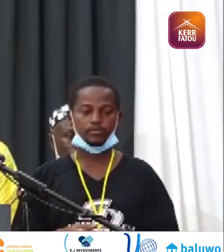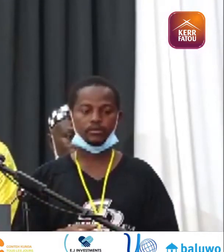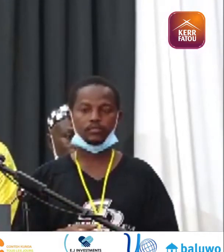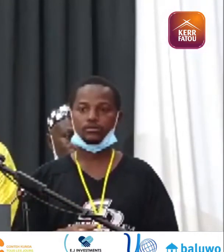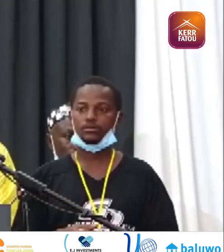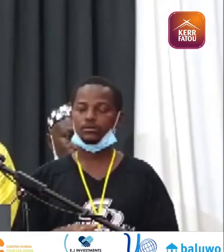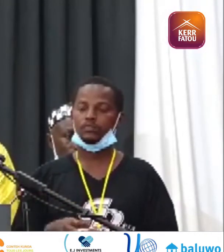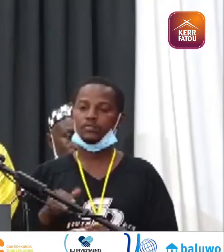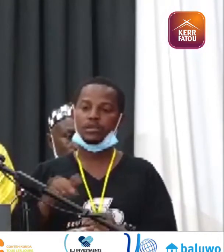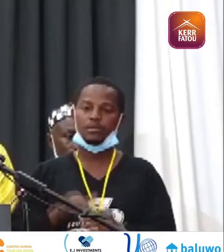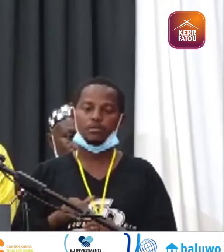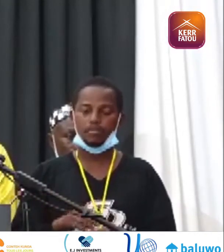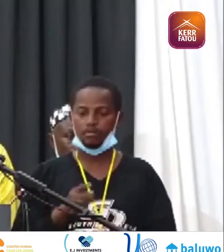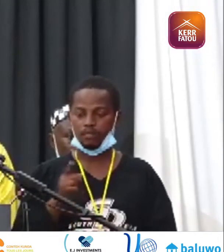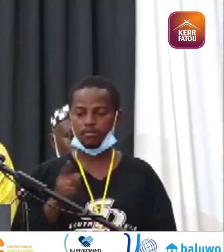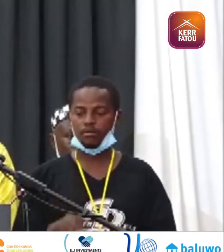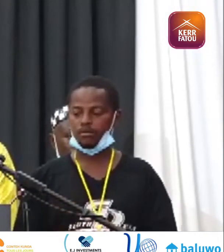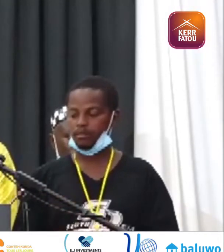Fellow members,